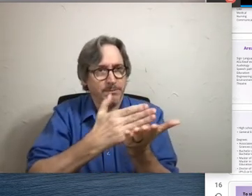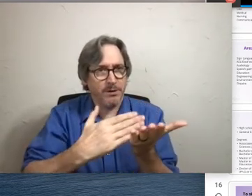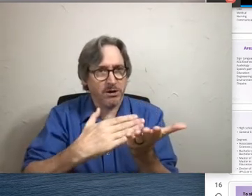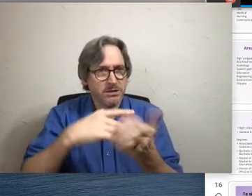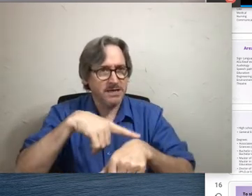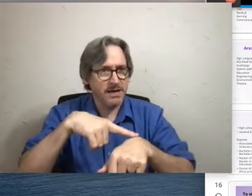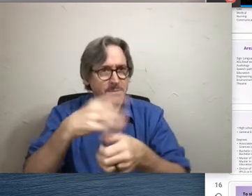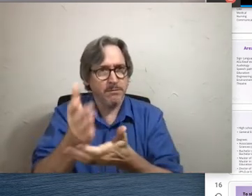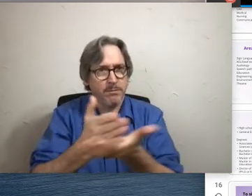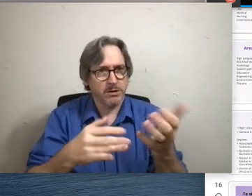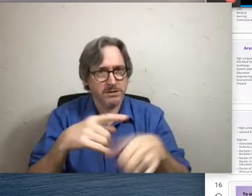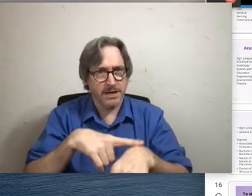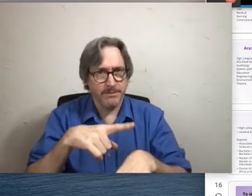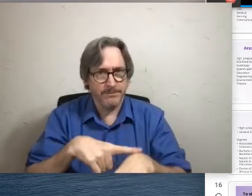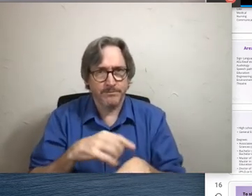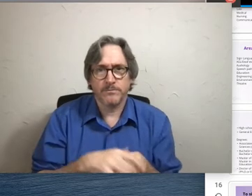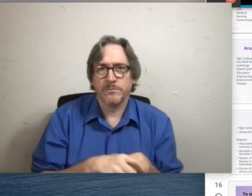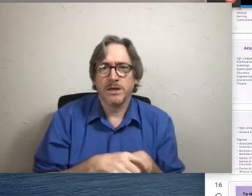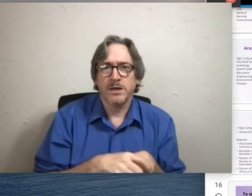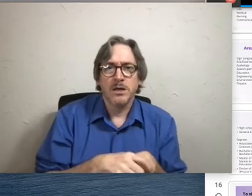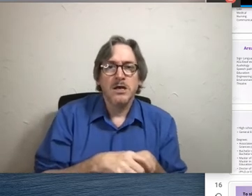a part time.